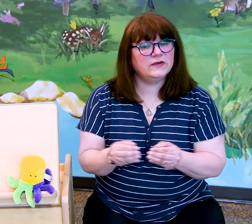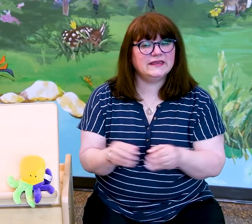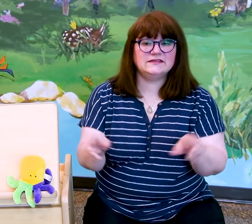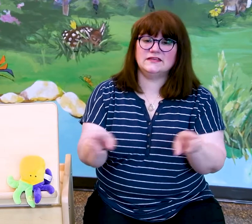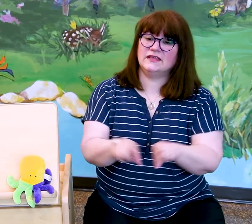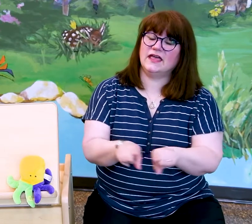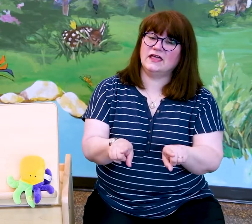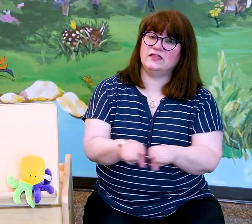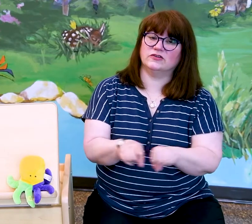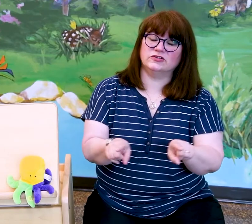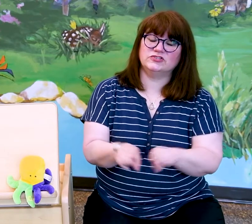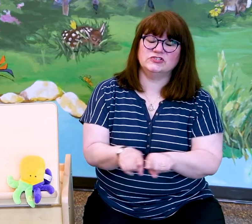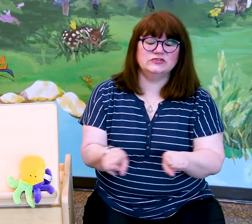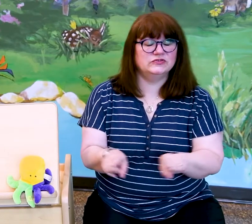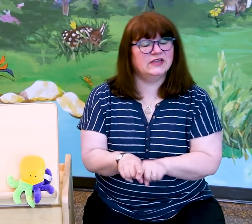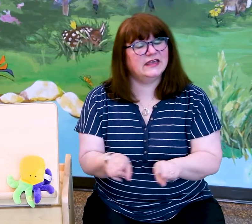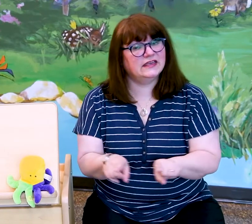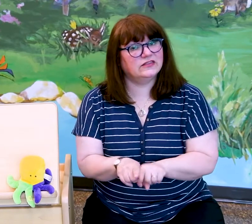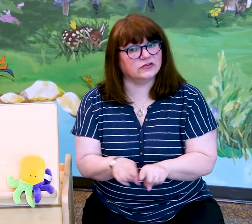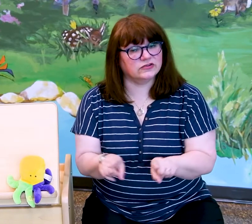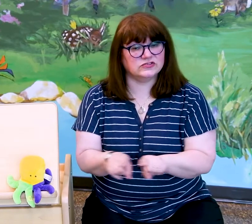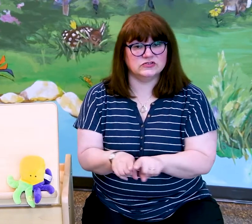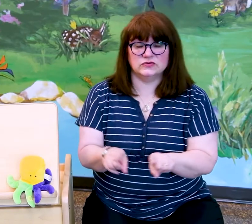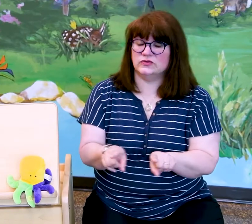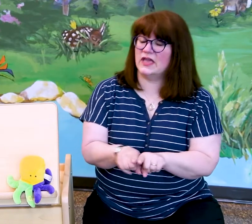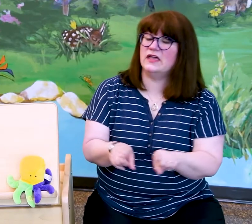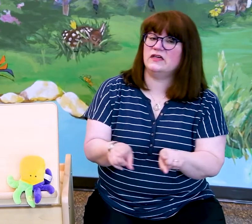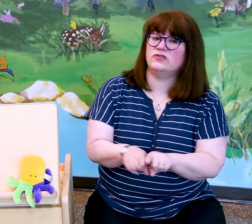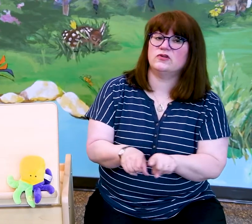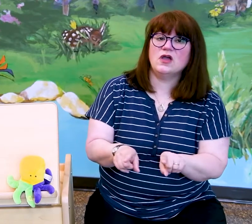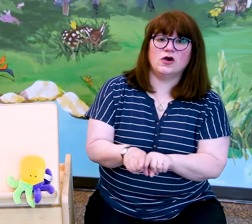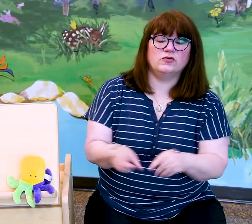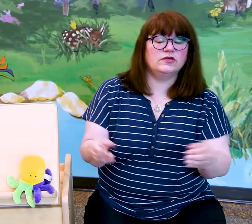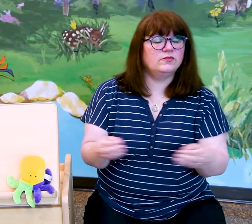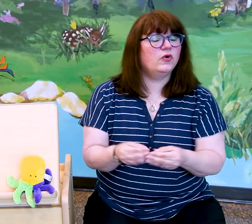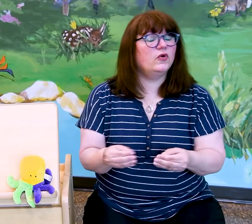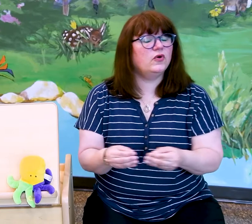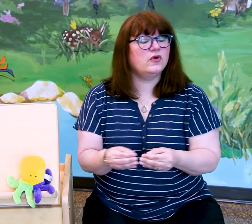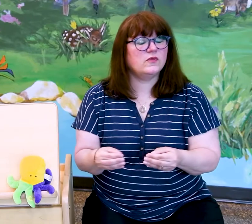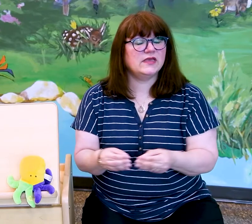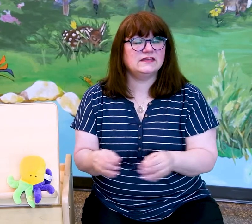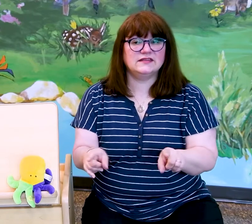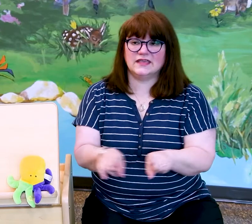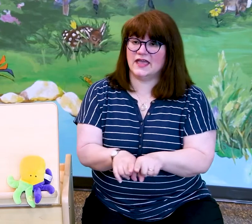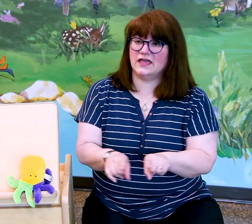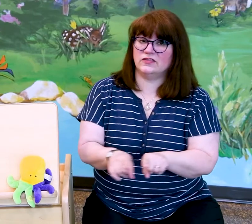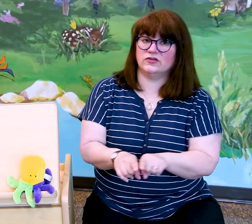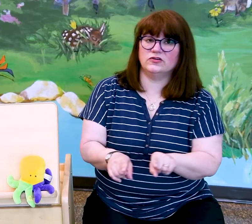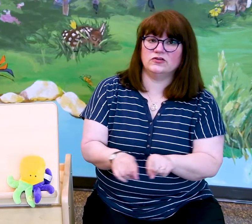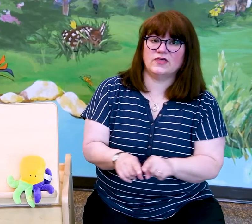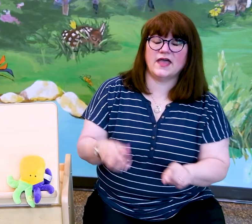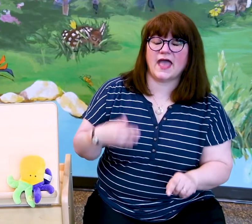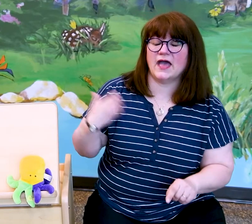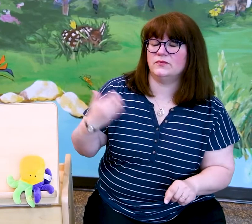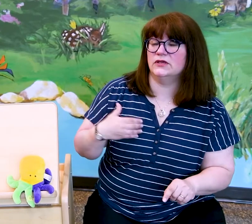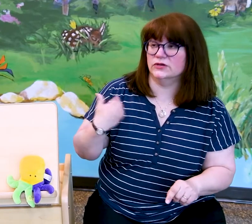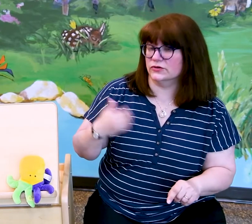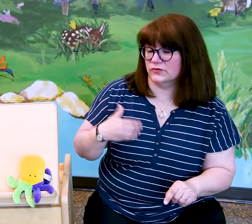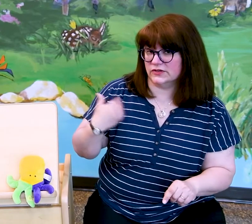get together, together, together. Oh, the more we get together, the happier we'll